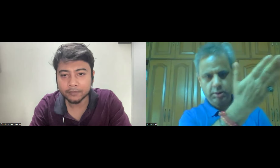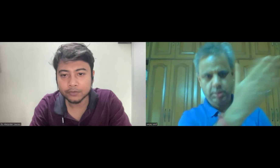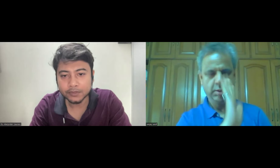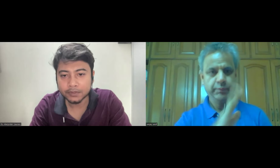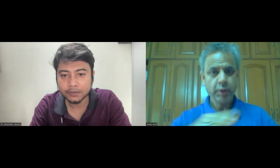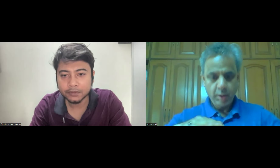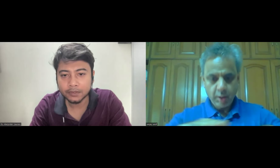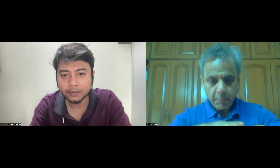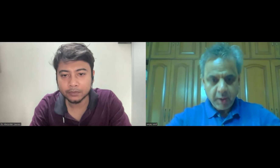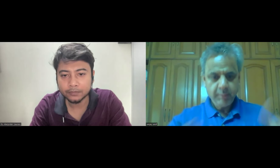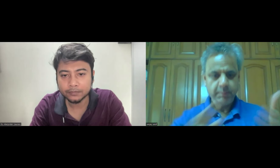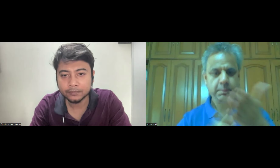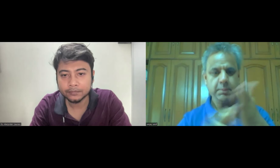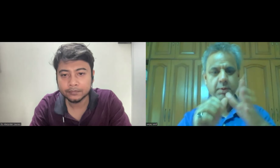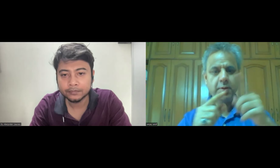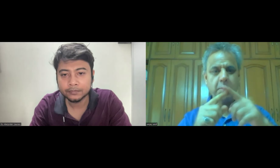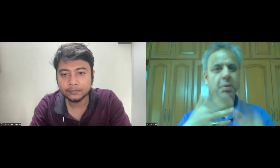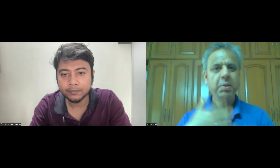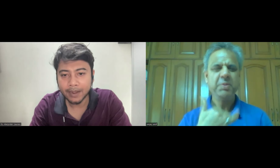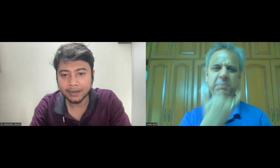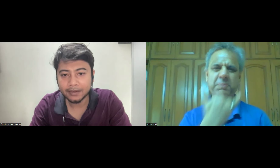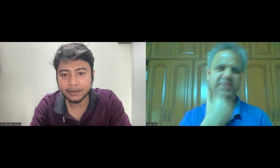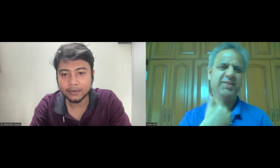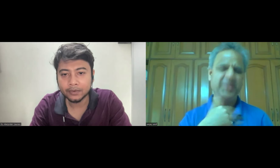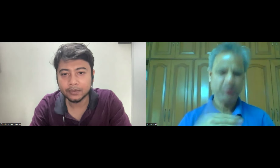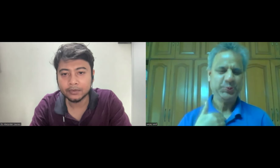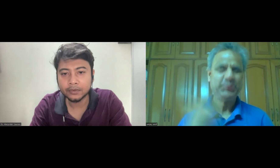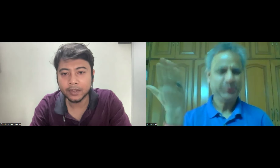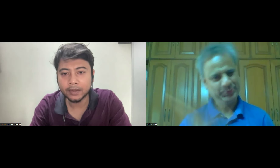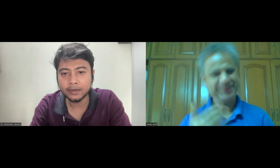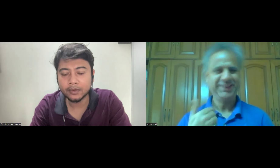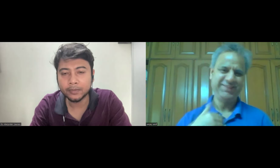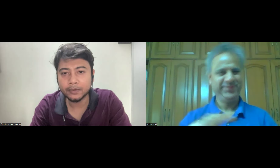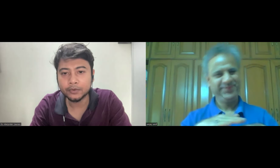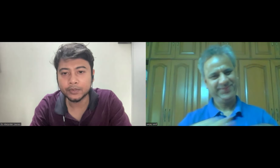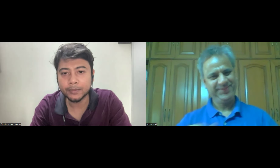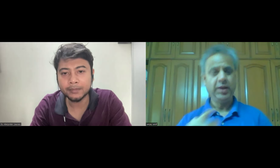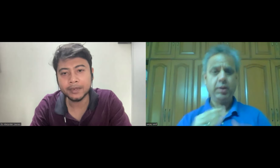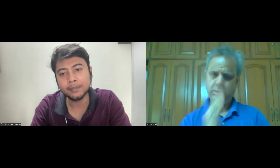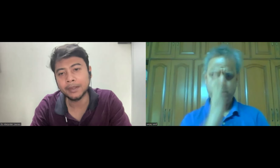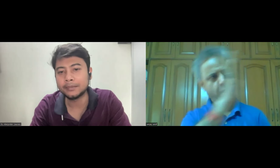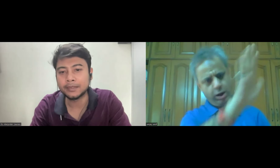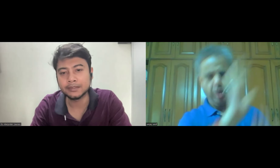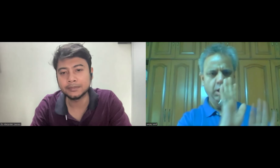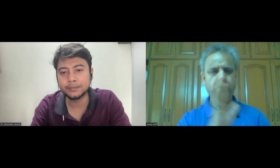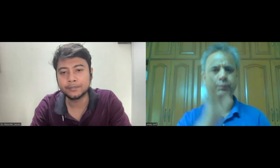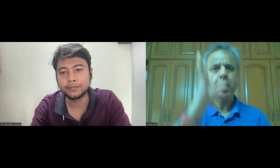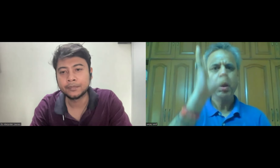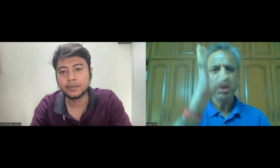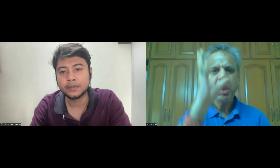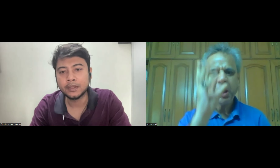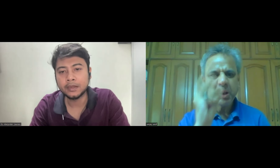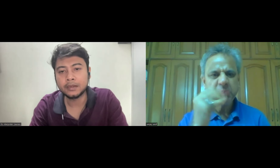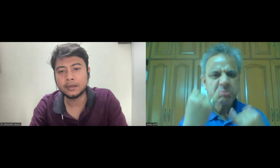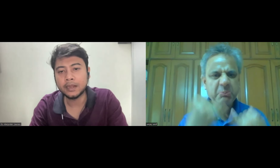I have Tulsi at home. Mat, I don't. So I had not been using a mat, but I'll buy it, Mataji.